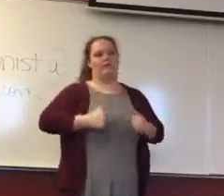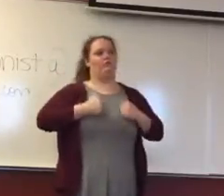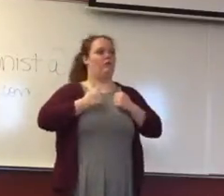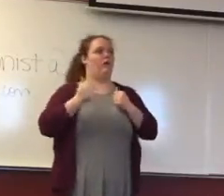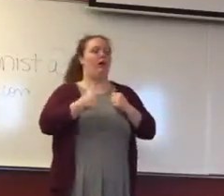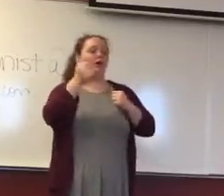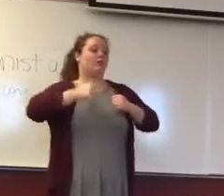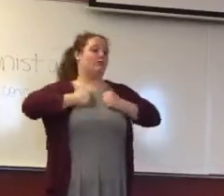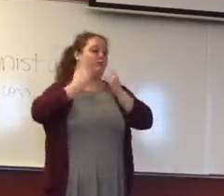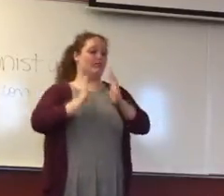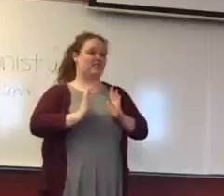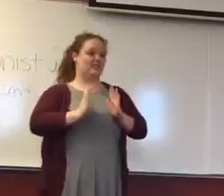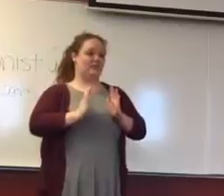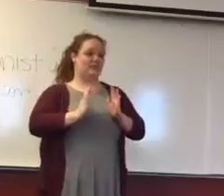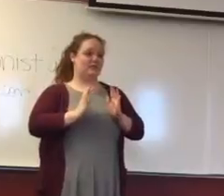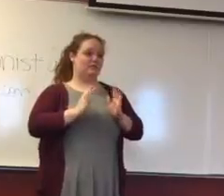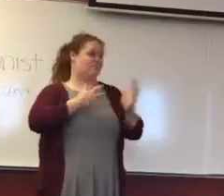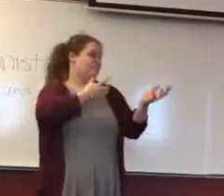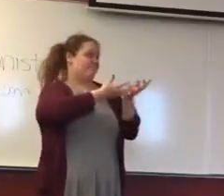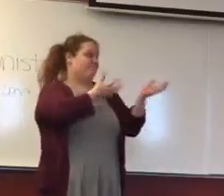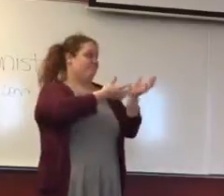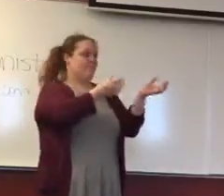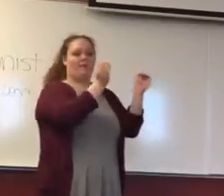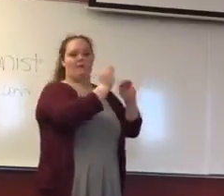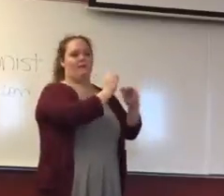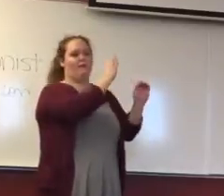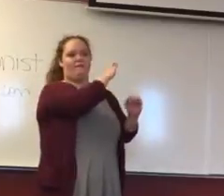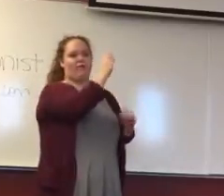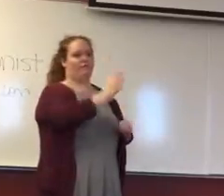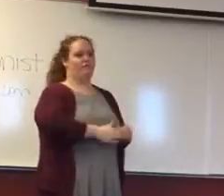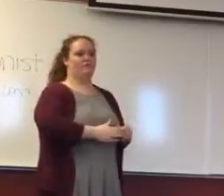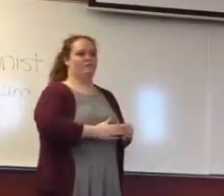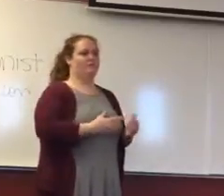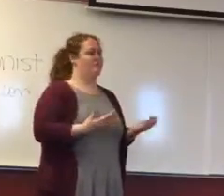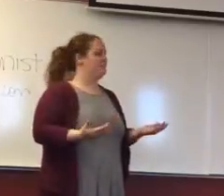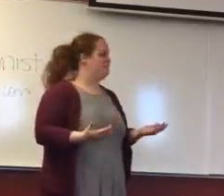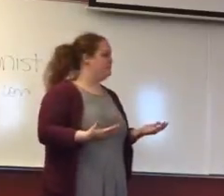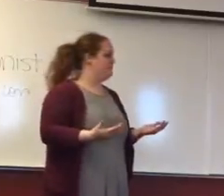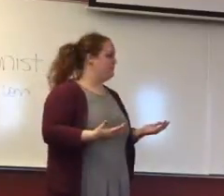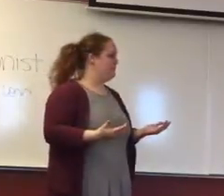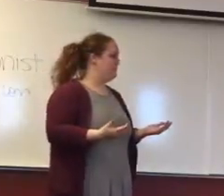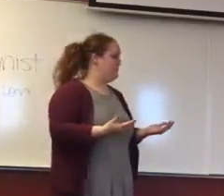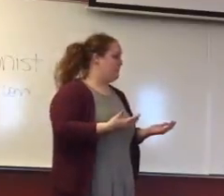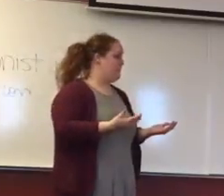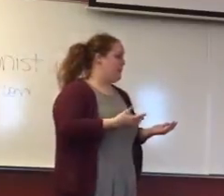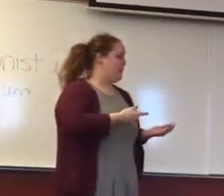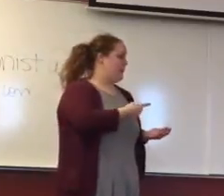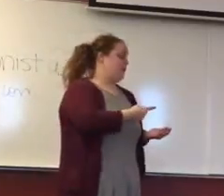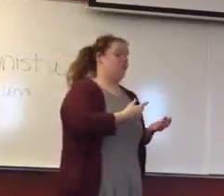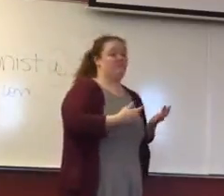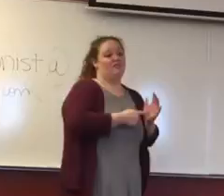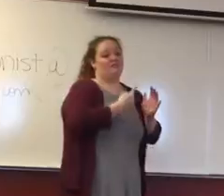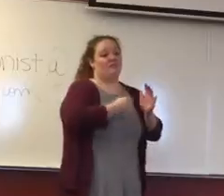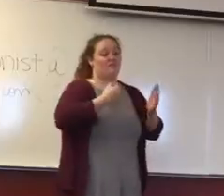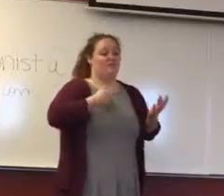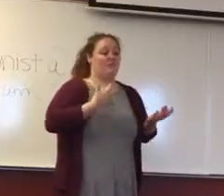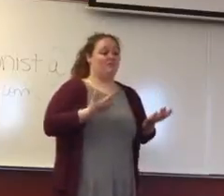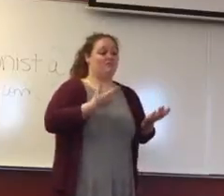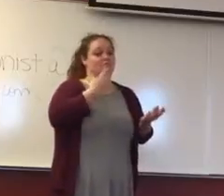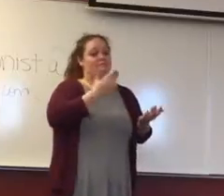going to do this to me. Sometimes I do. I'm just like, okay, thank you for letting me know. Like if I'm doing a bad job, thank you for